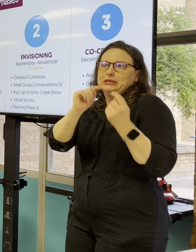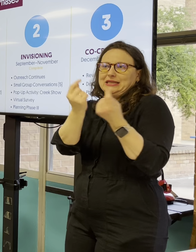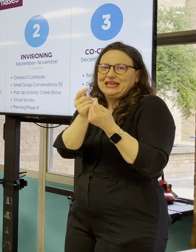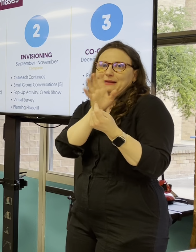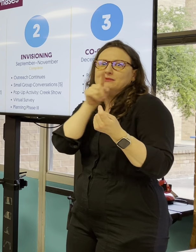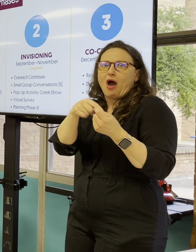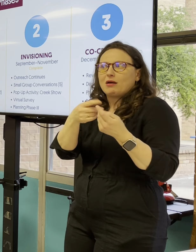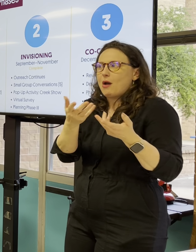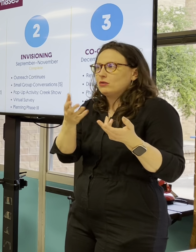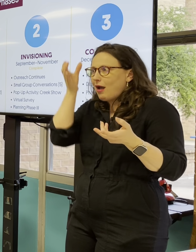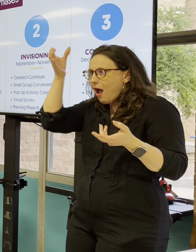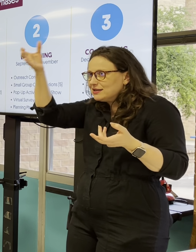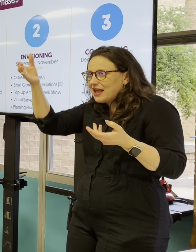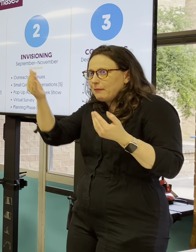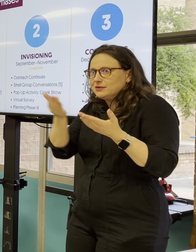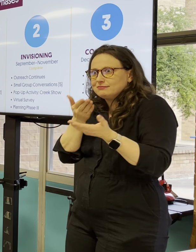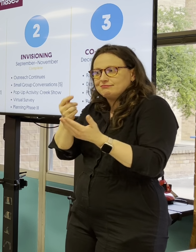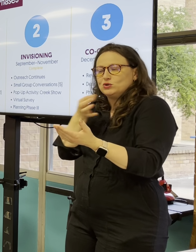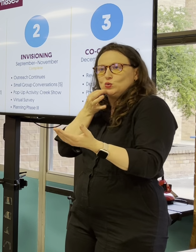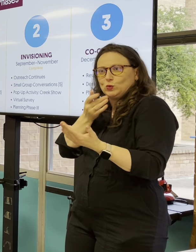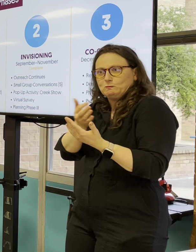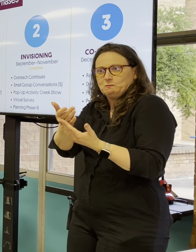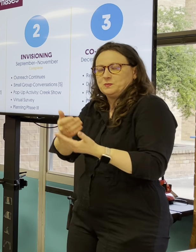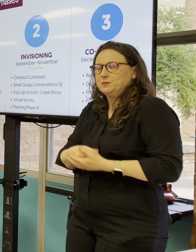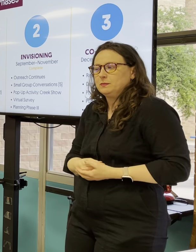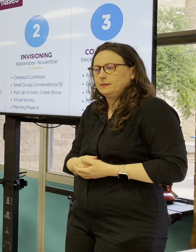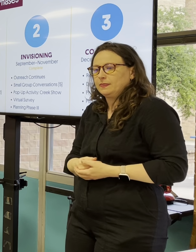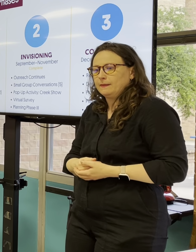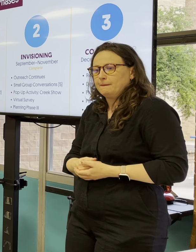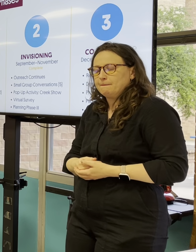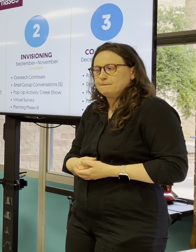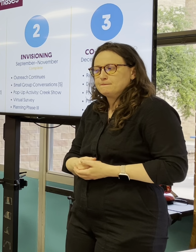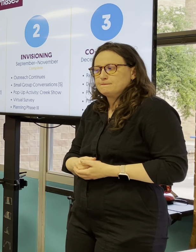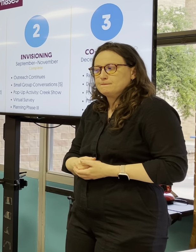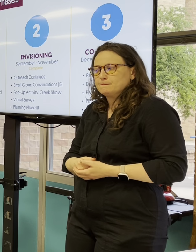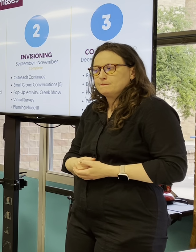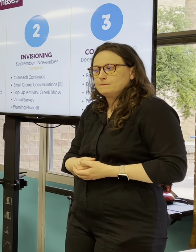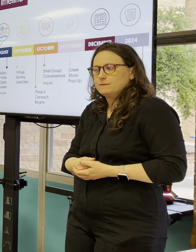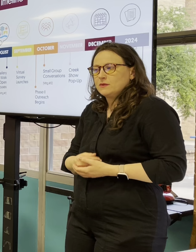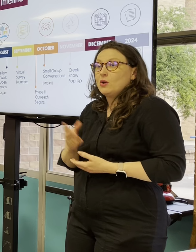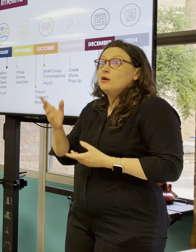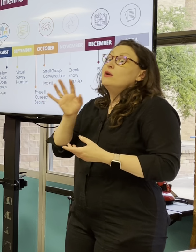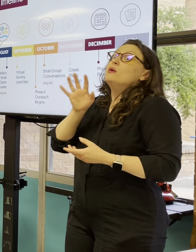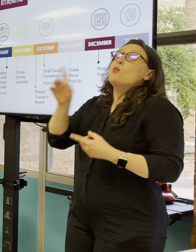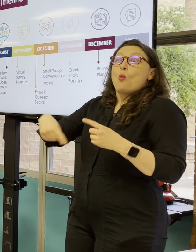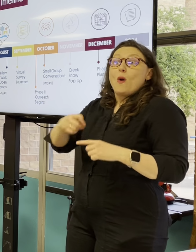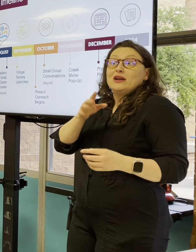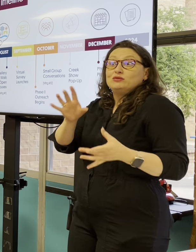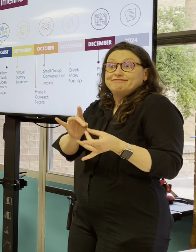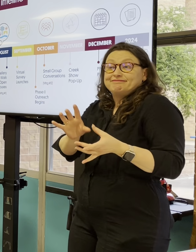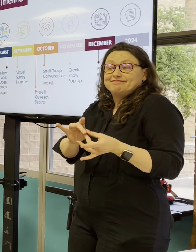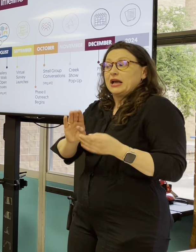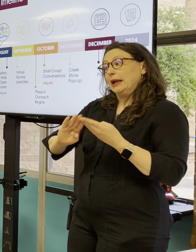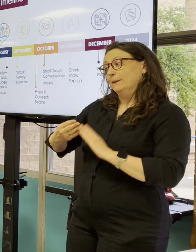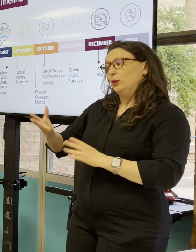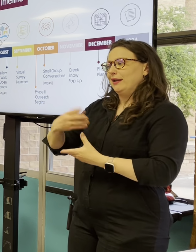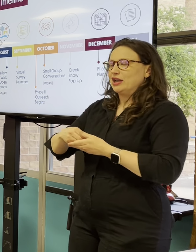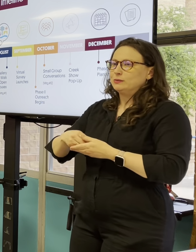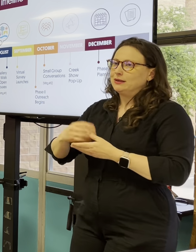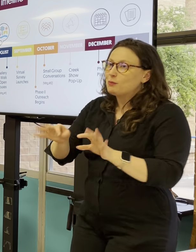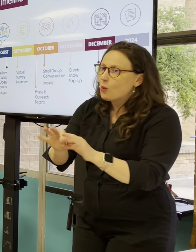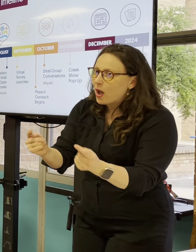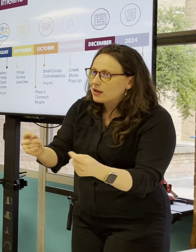the concepts to come. So it's also important when we talk about community engagement, what does the timeline look